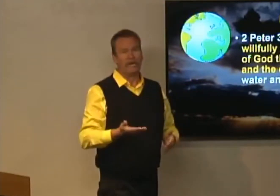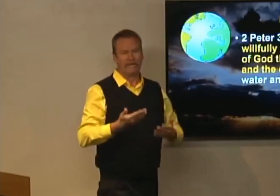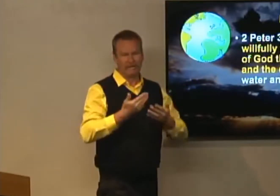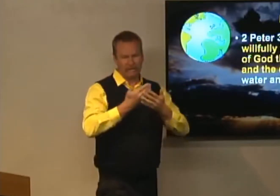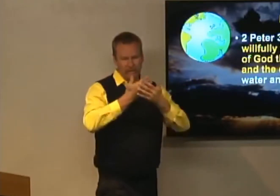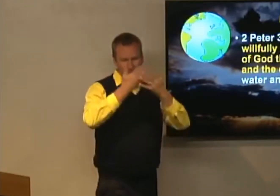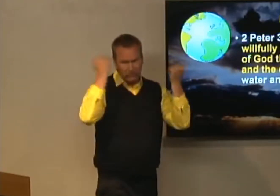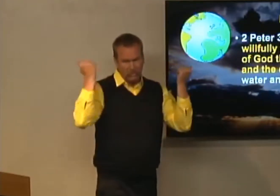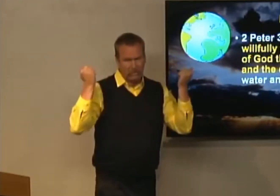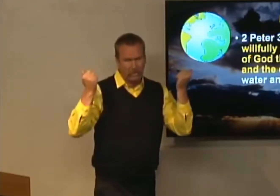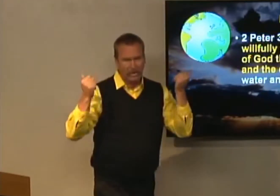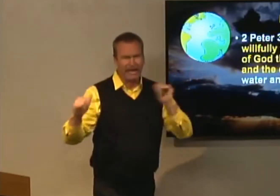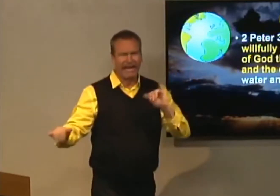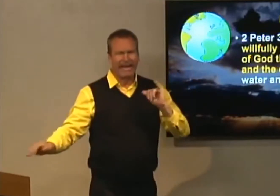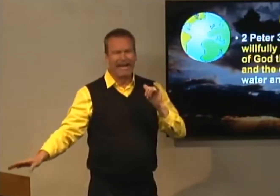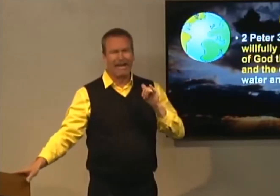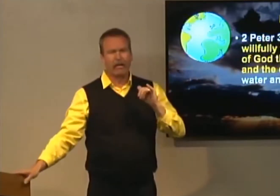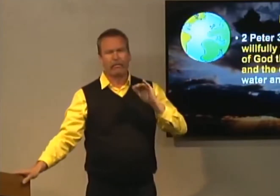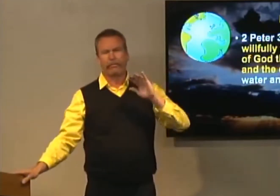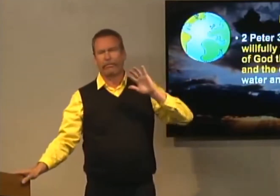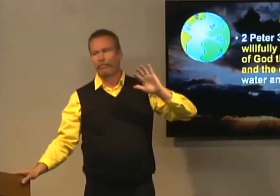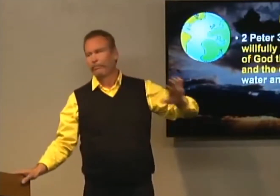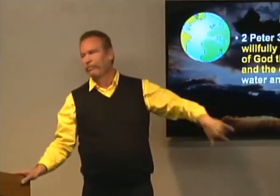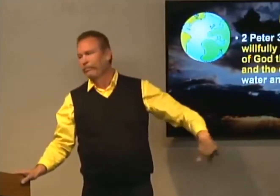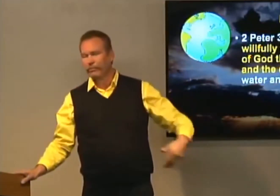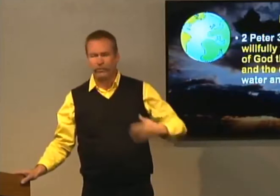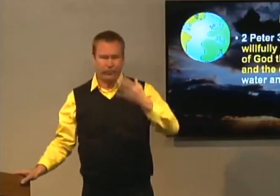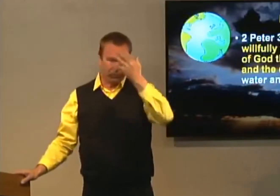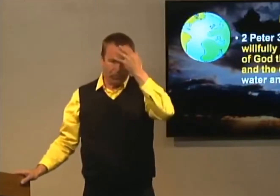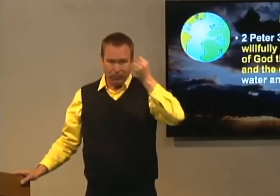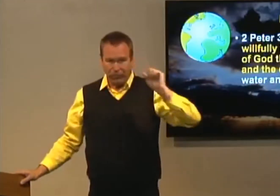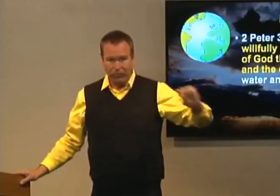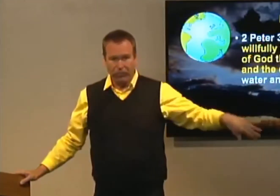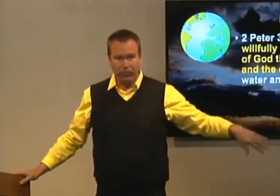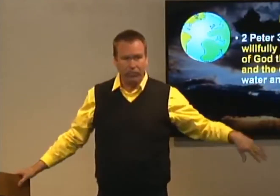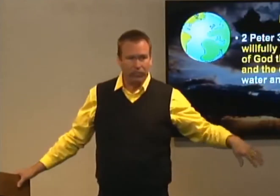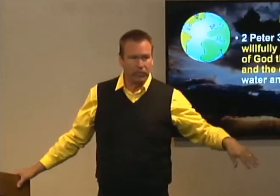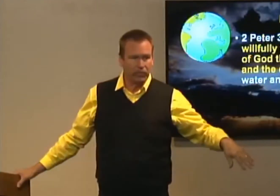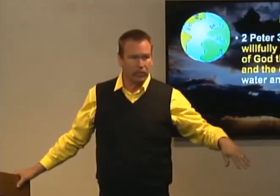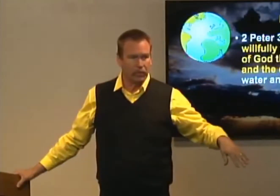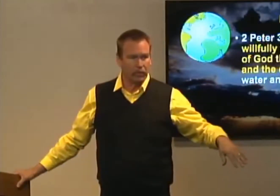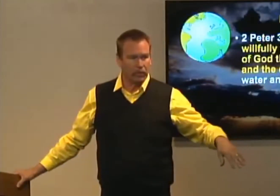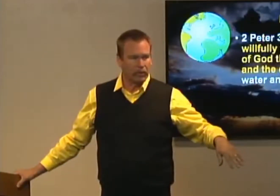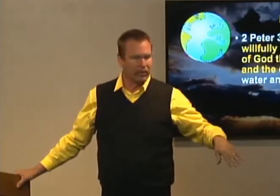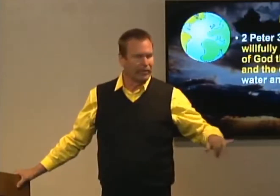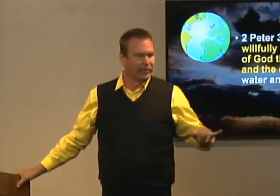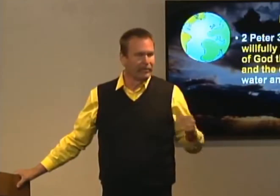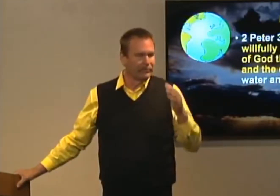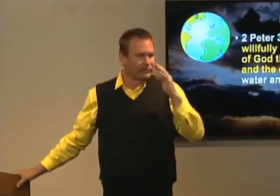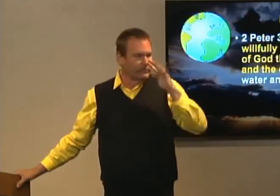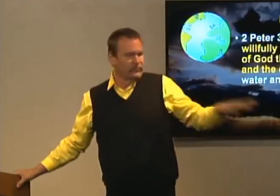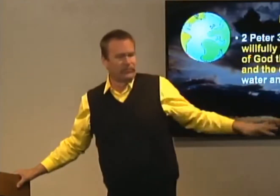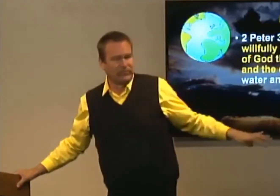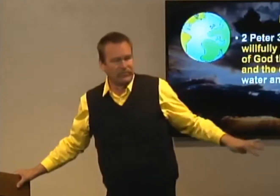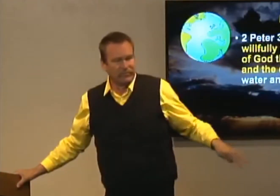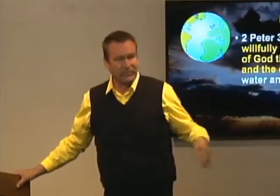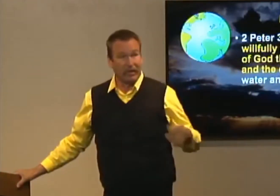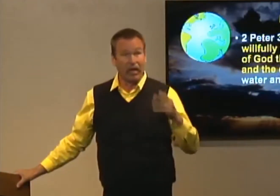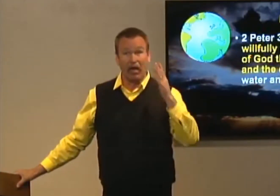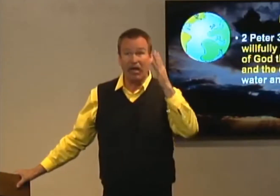by this, they willfully forget. It's this idea that they had it in their minds, but they tossed it aside. They ignored